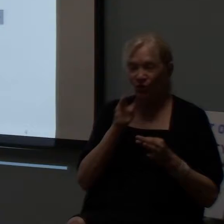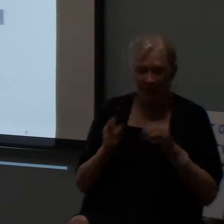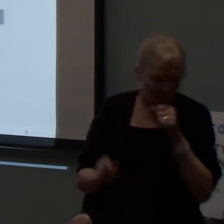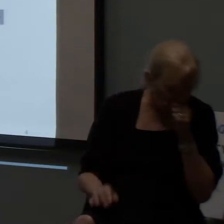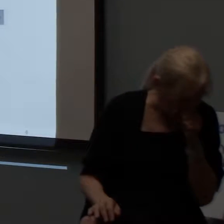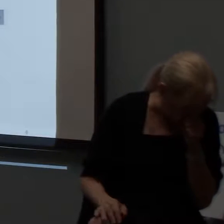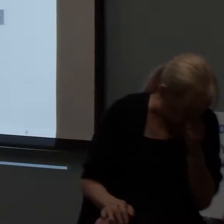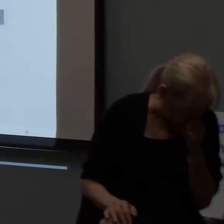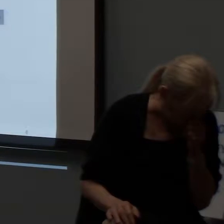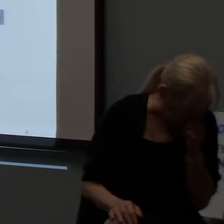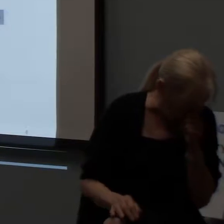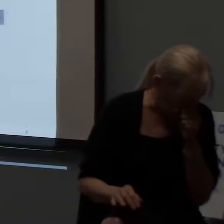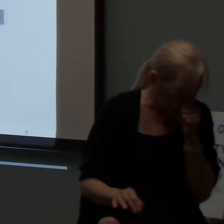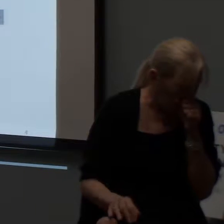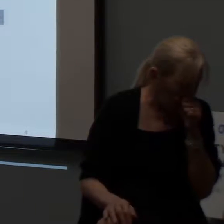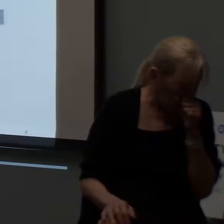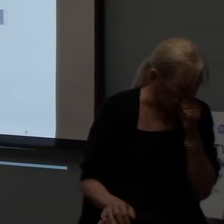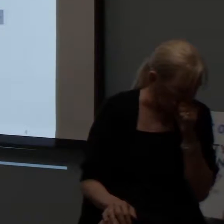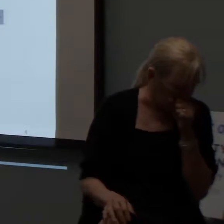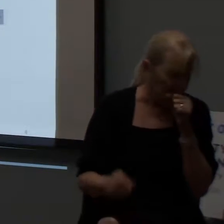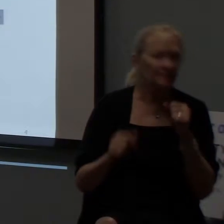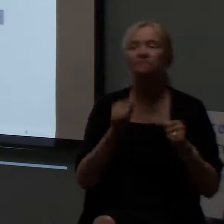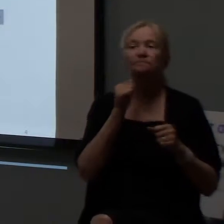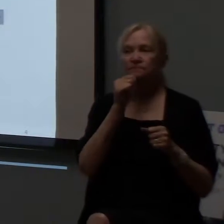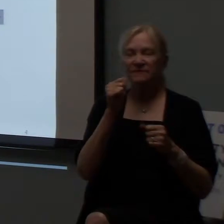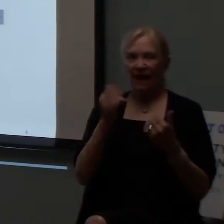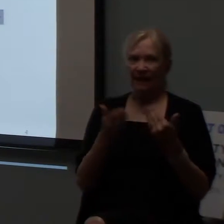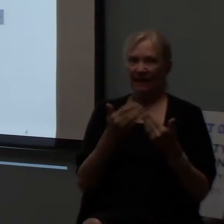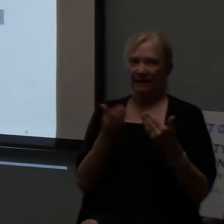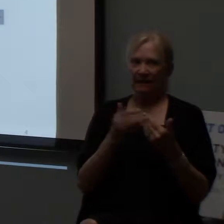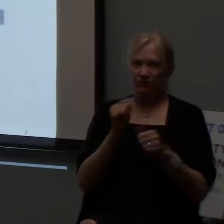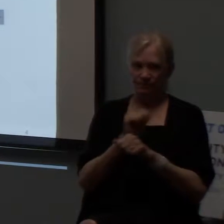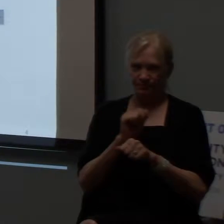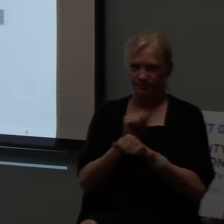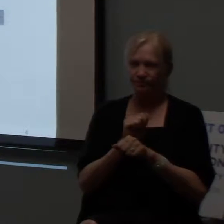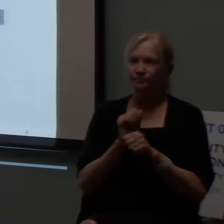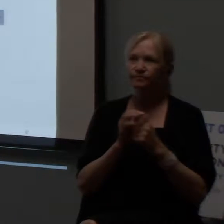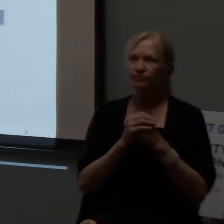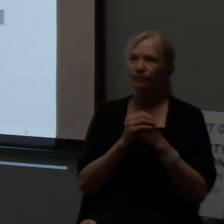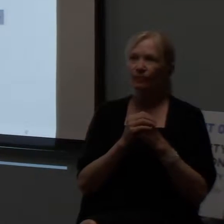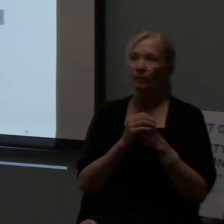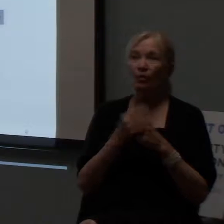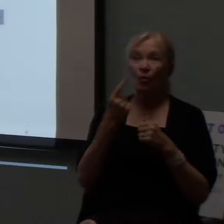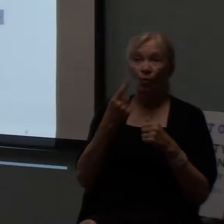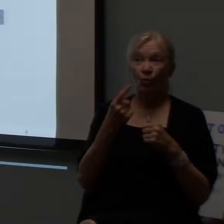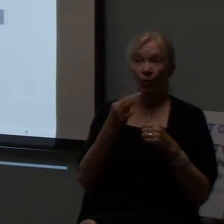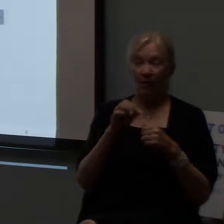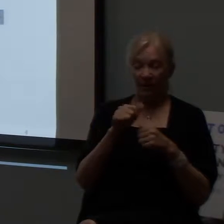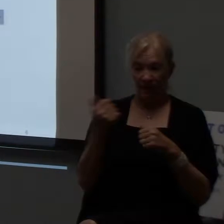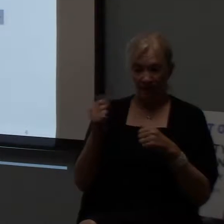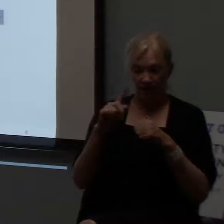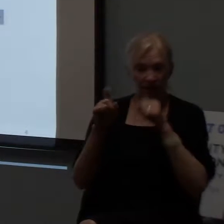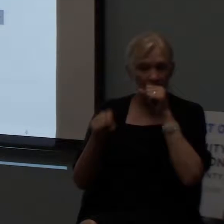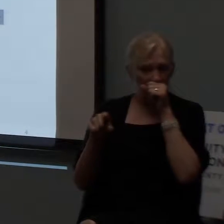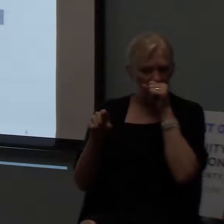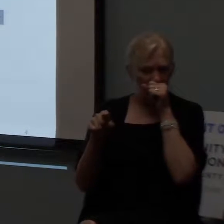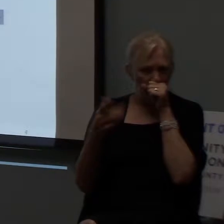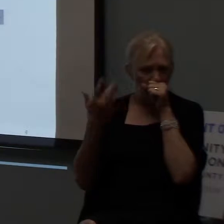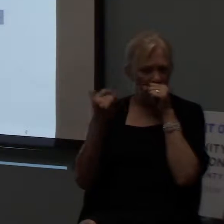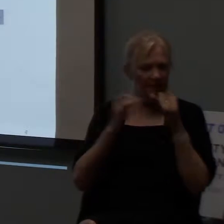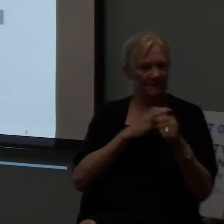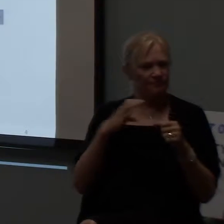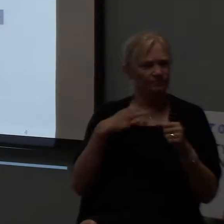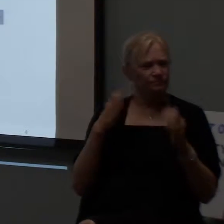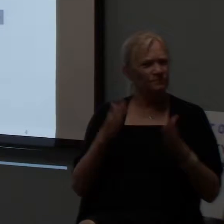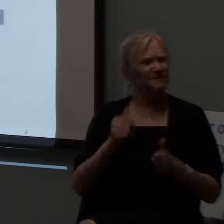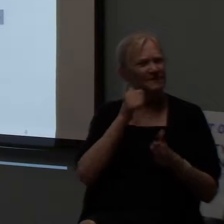not an easy job. But that's kind of the day in the life of a commissioner. One of the other questions I get is, why aren't our commissioners